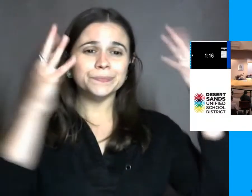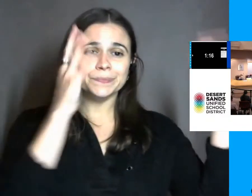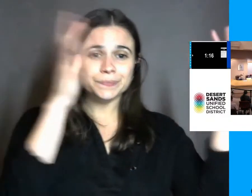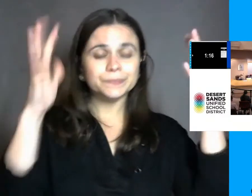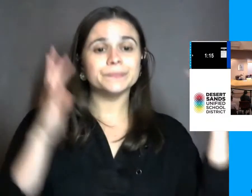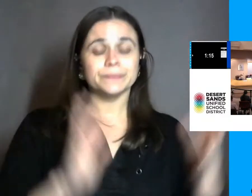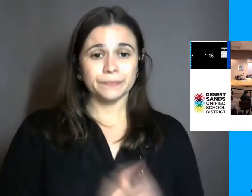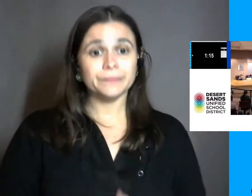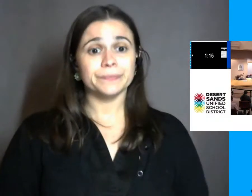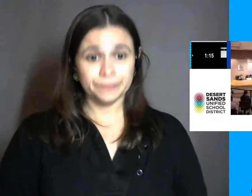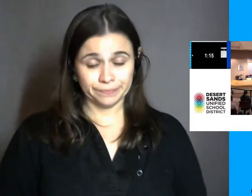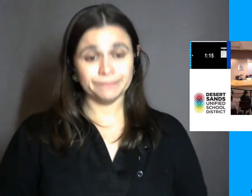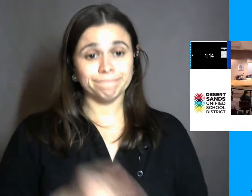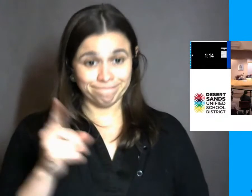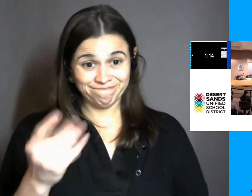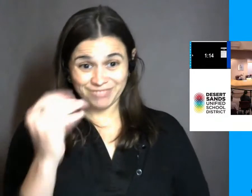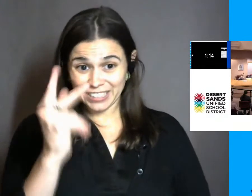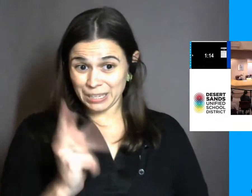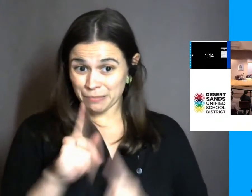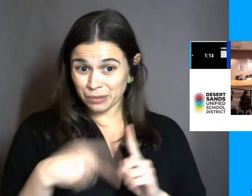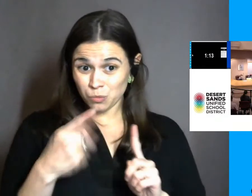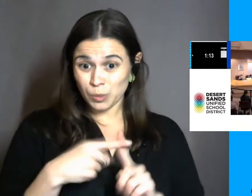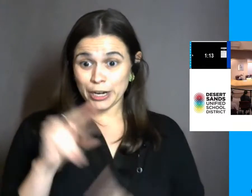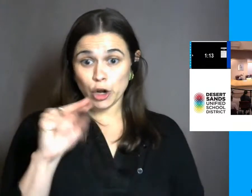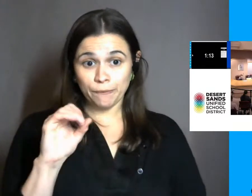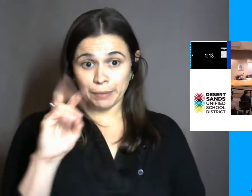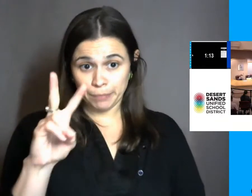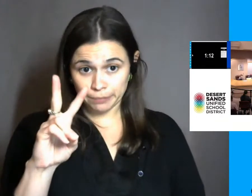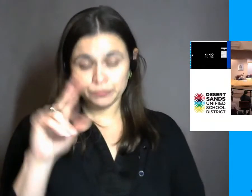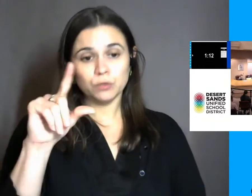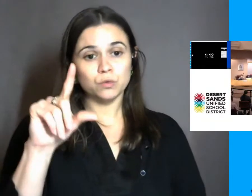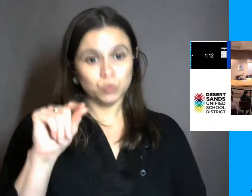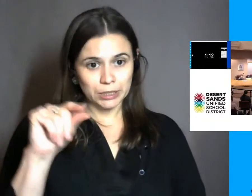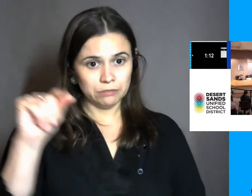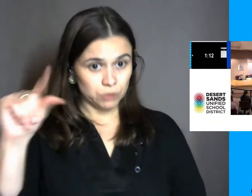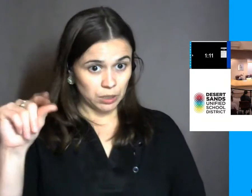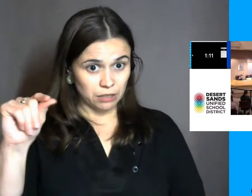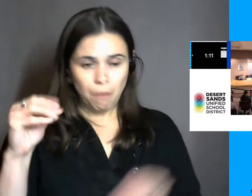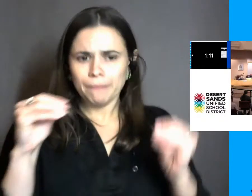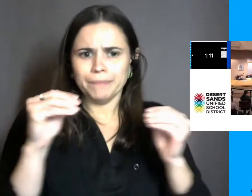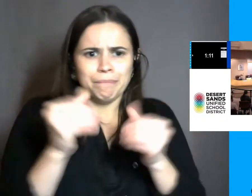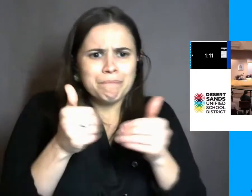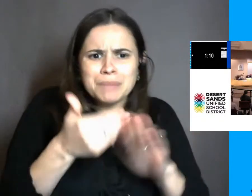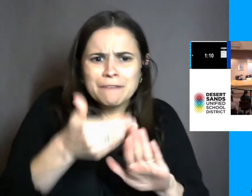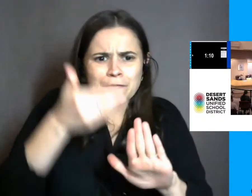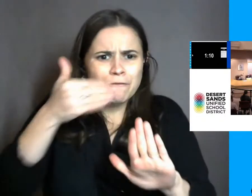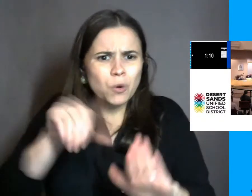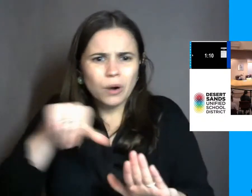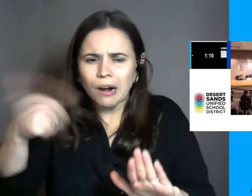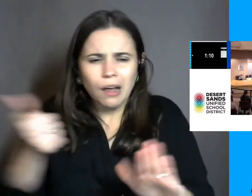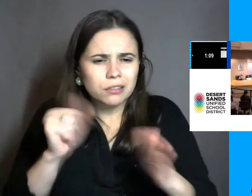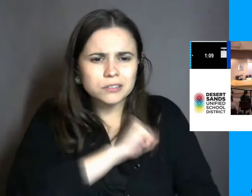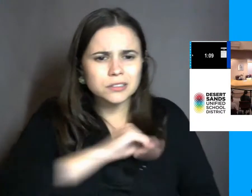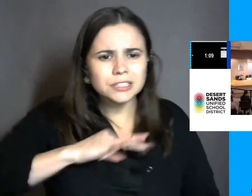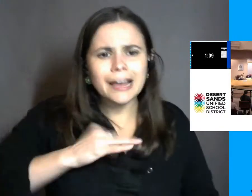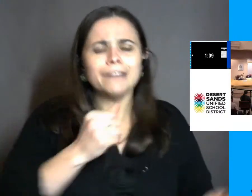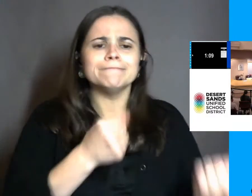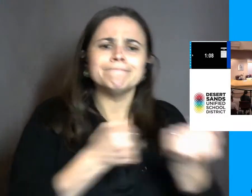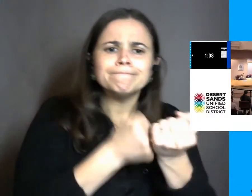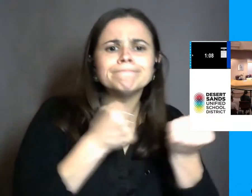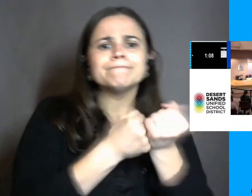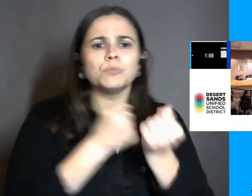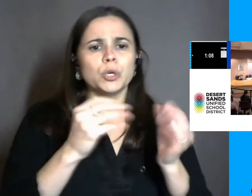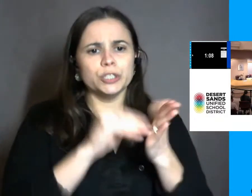They came back in November of 2020 ahead of all kinds of other staff to service our students who had the most